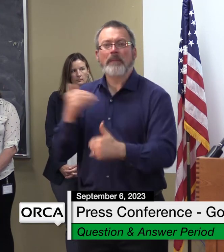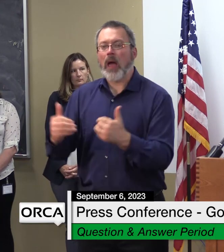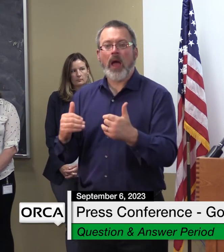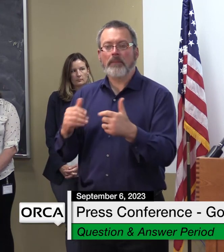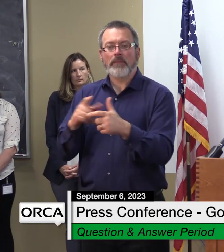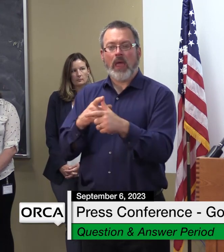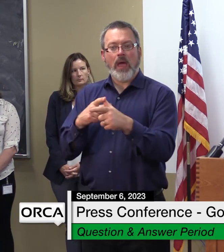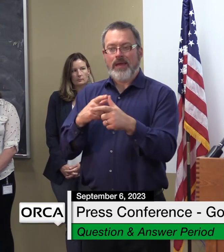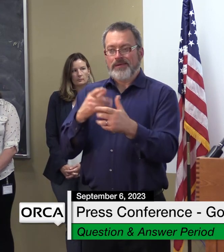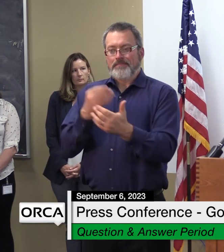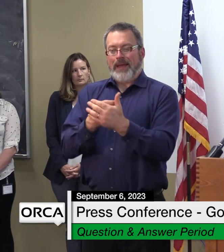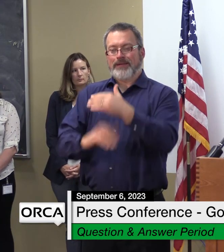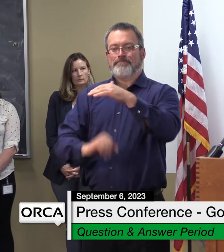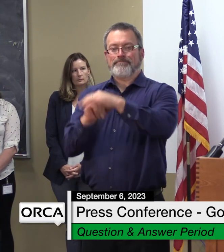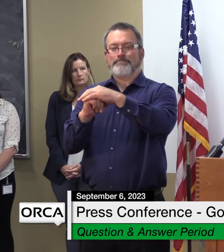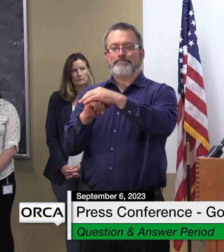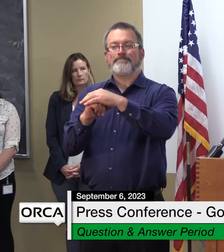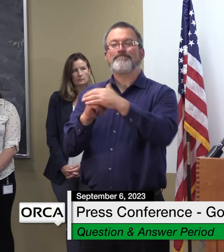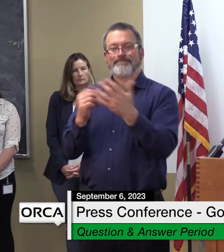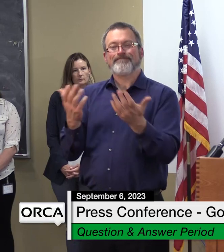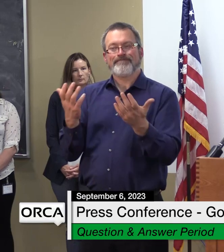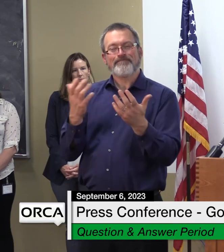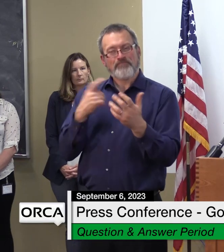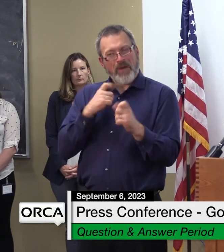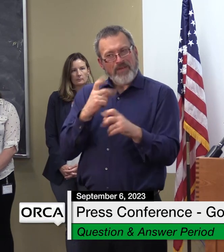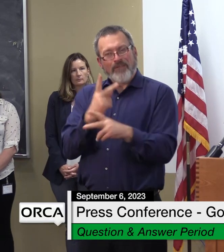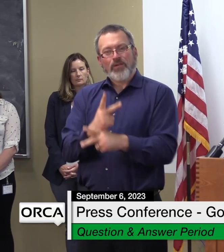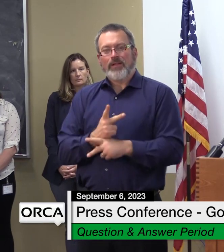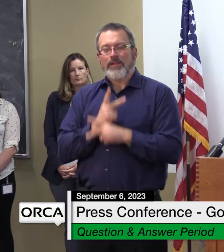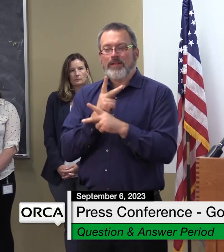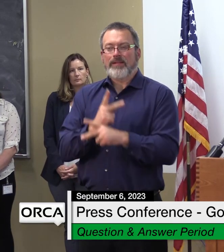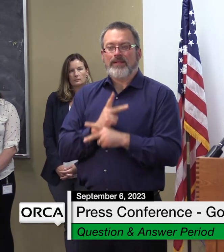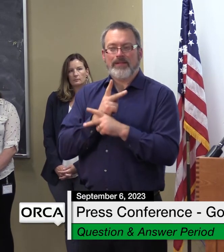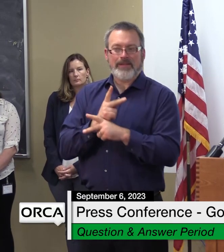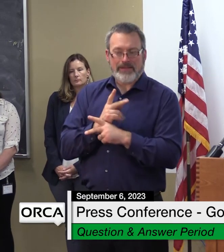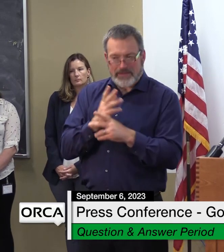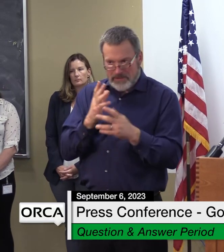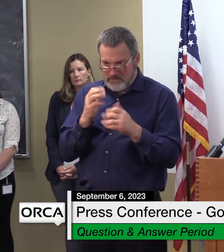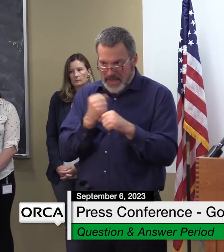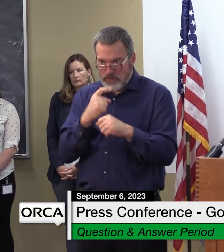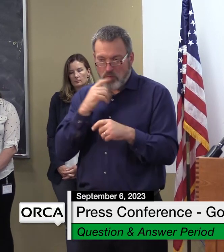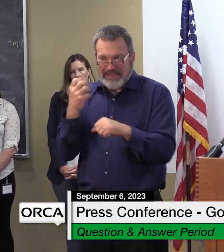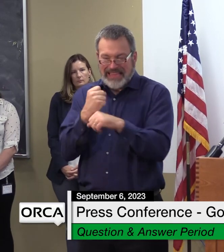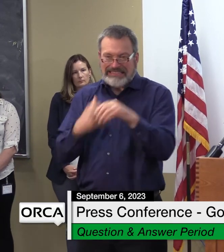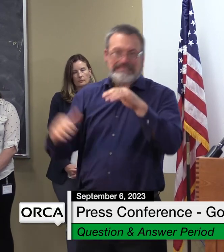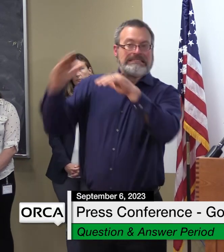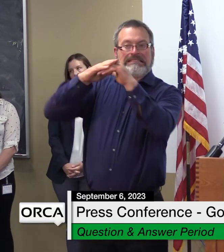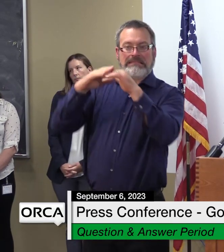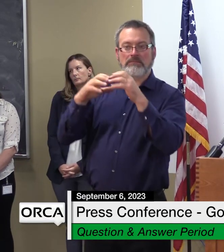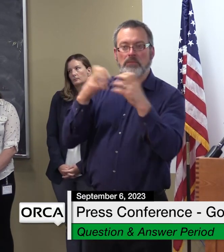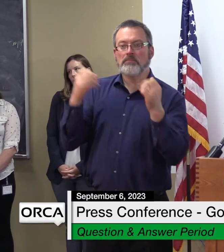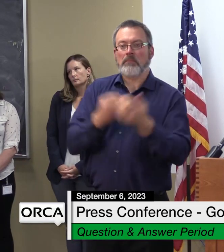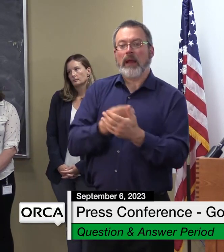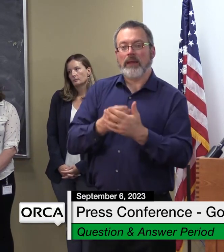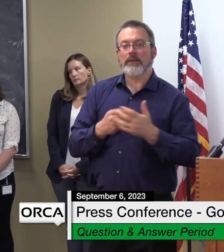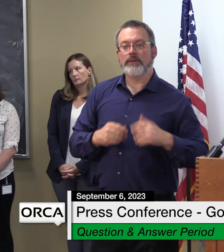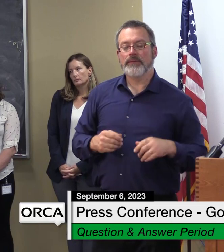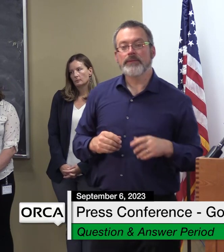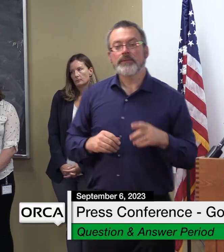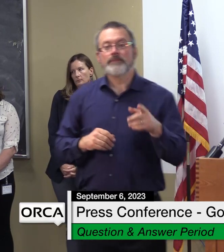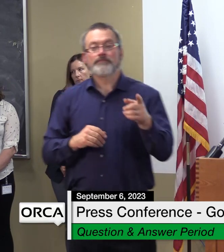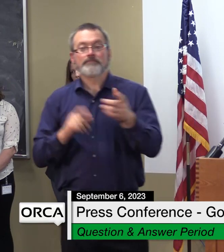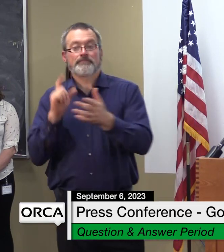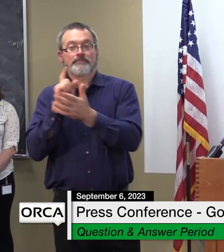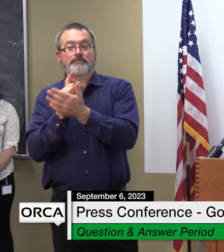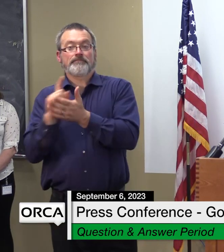money coming to them. Last week, we saw some of the housing units from the federal government staged in the Upper Valley. Do we have any sense